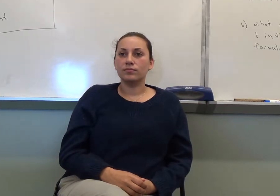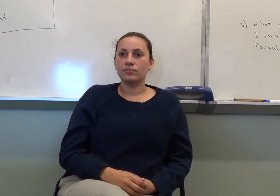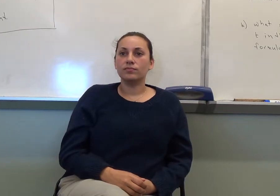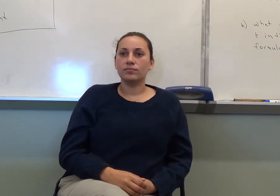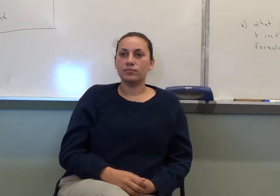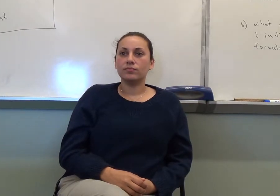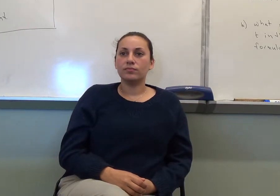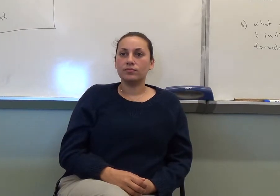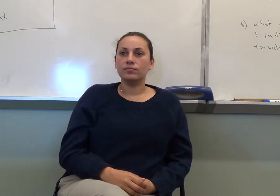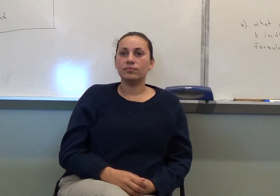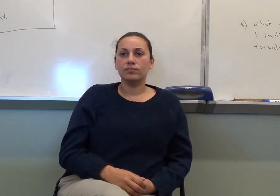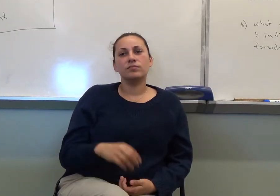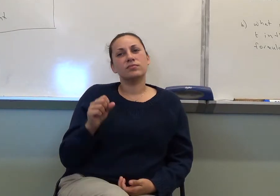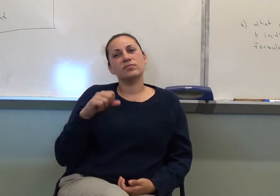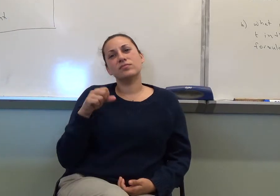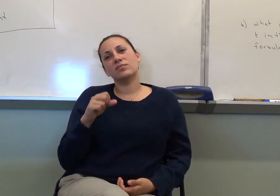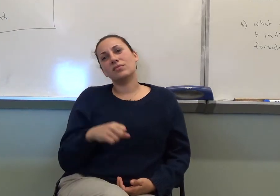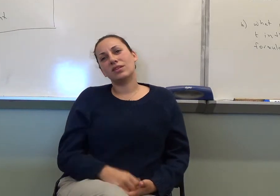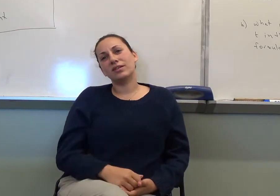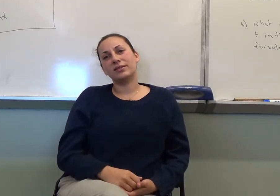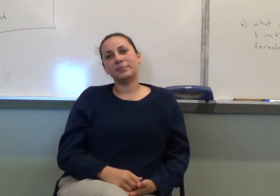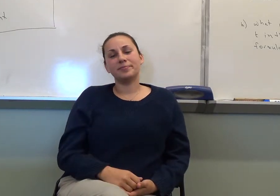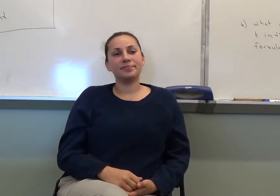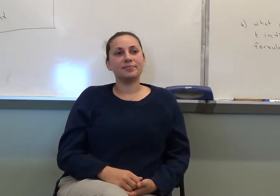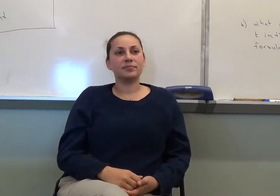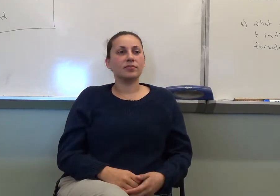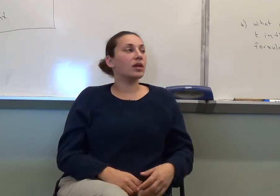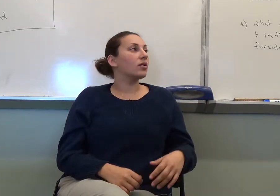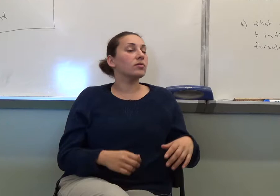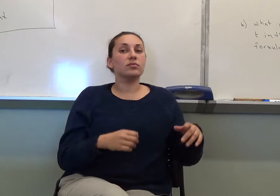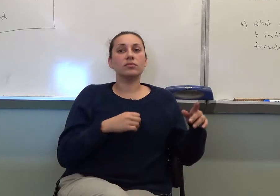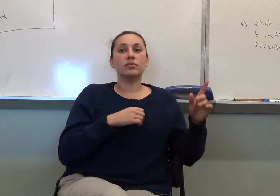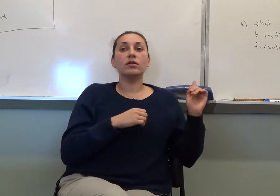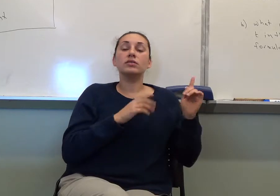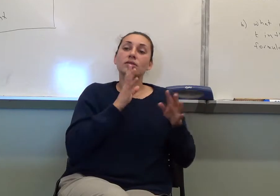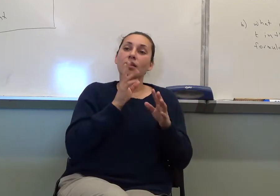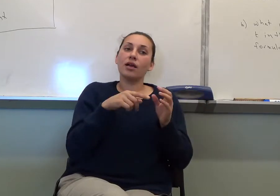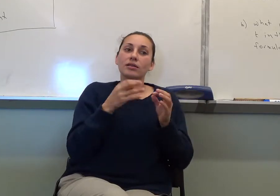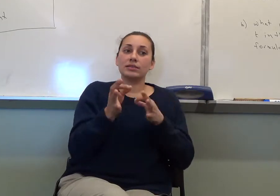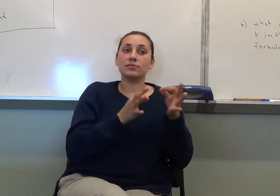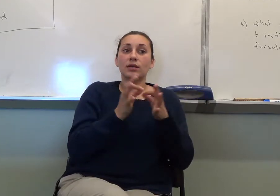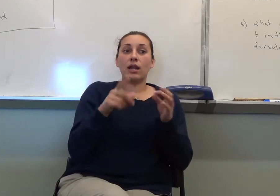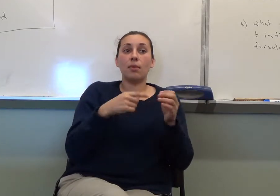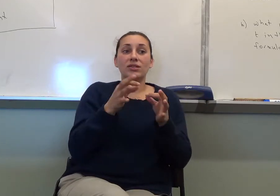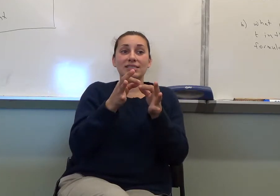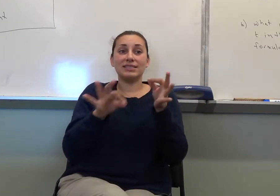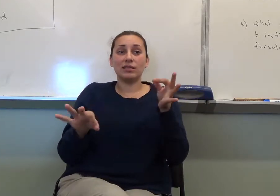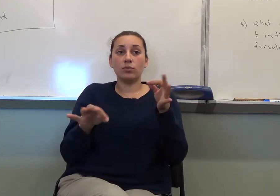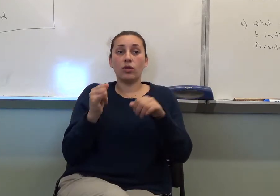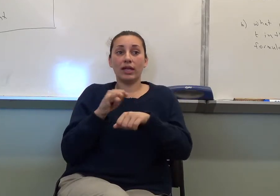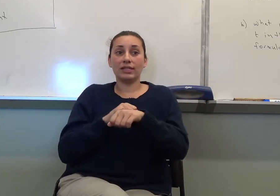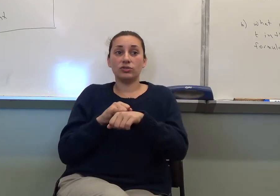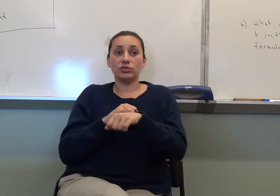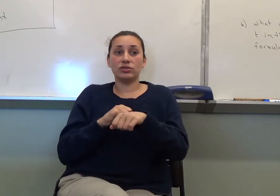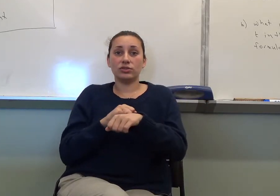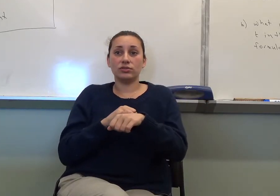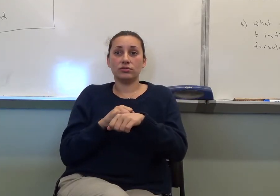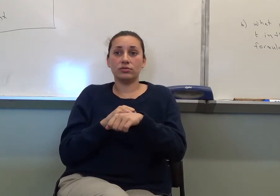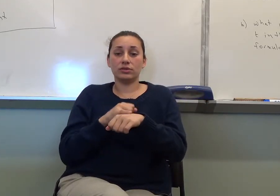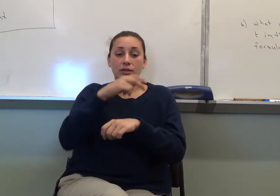was the simple interest formula, which is over here. The simple interest is the principal times the rate times